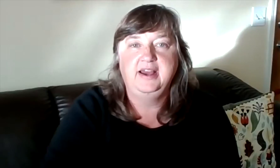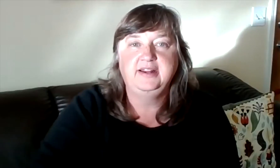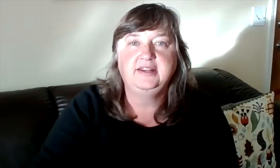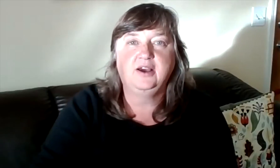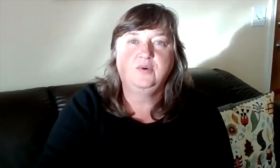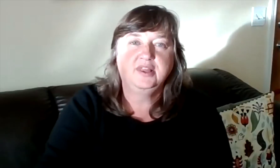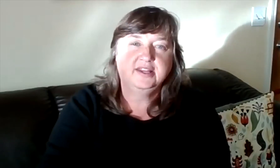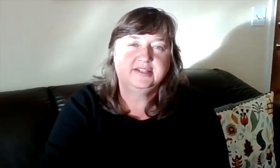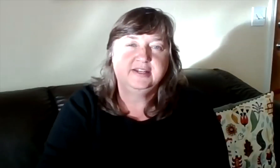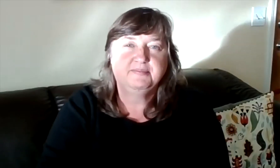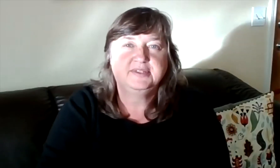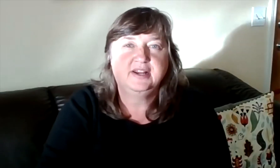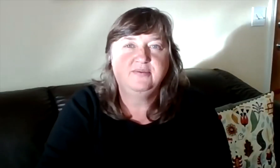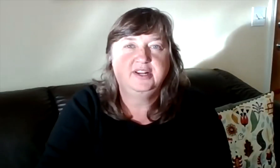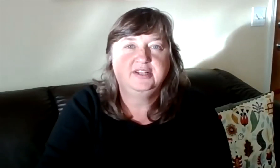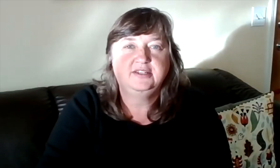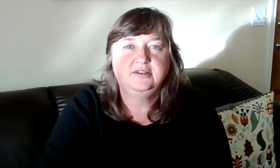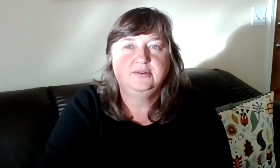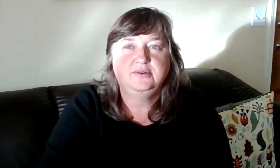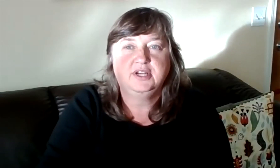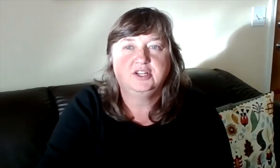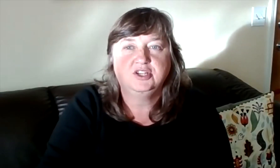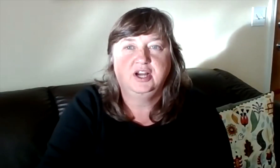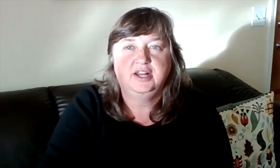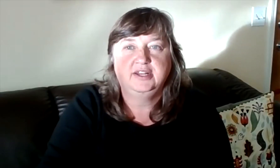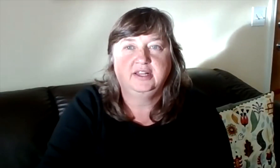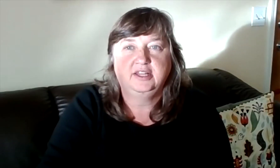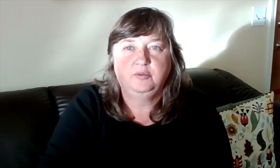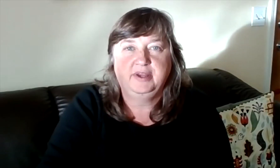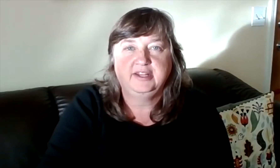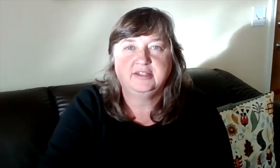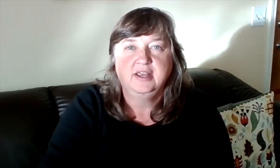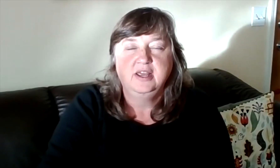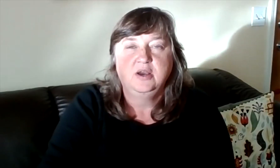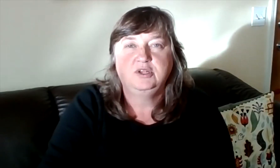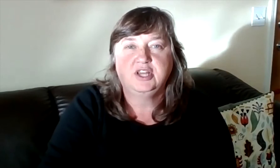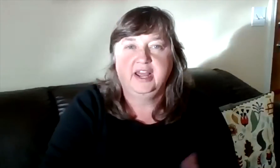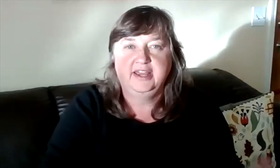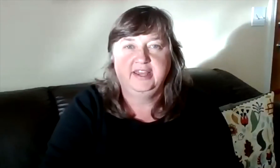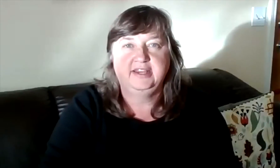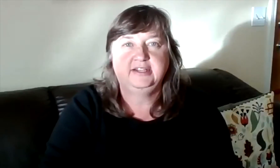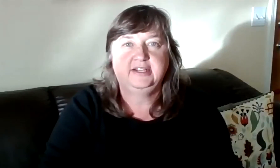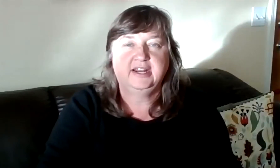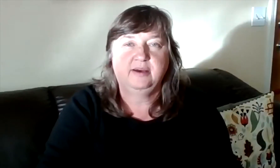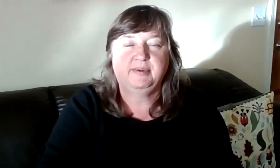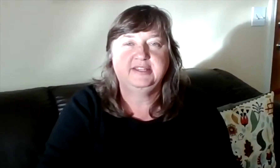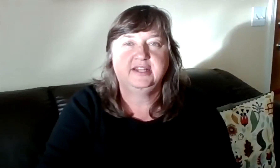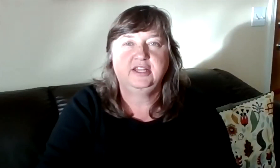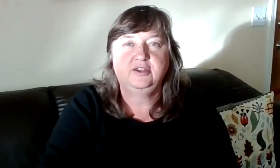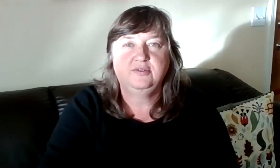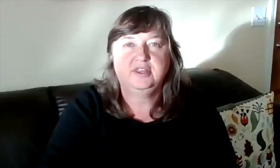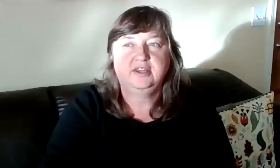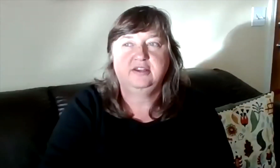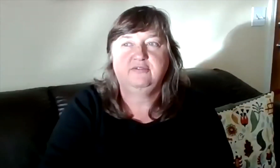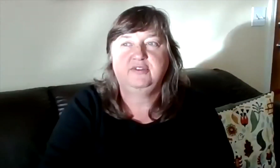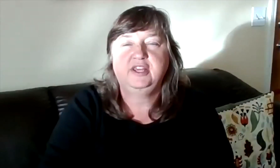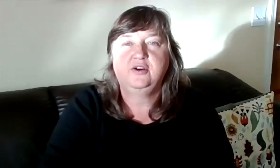And one of the tips that I wanted to touch on a little bit, which I got at by sending you the video on